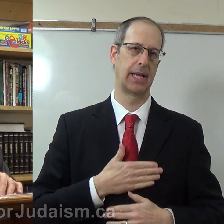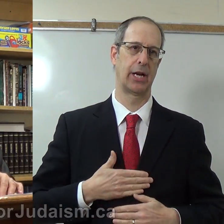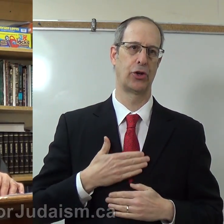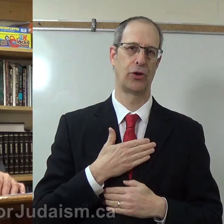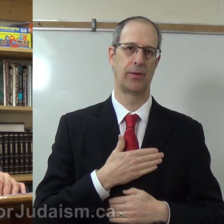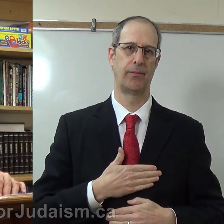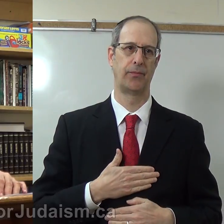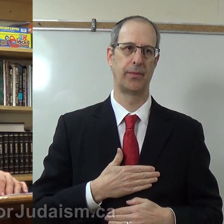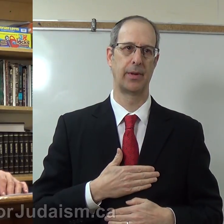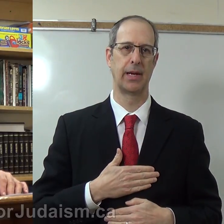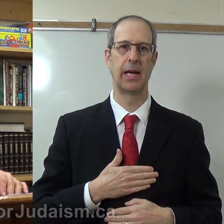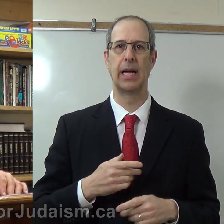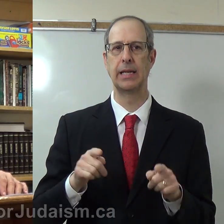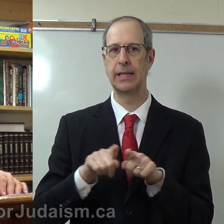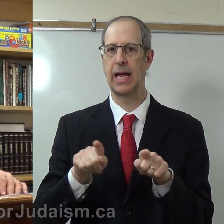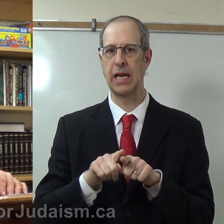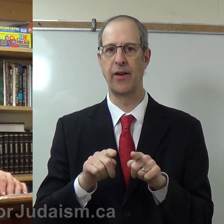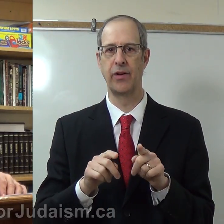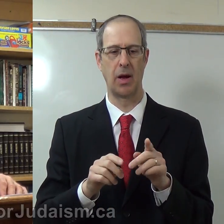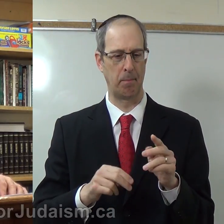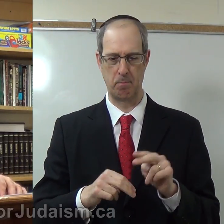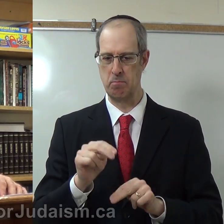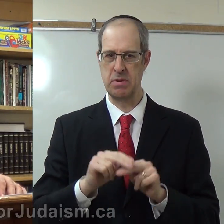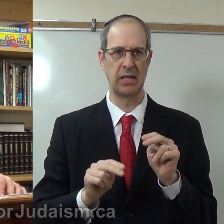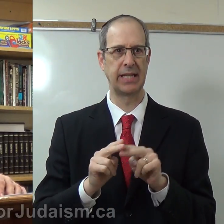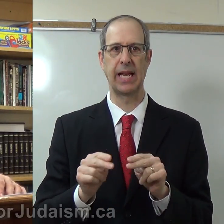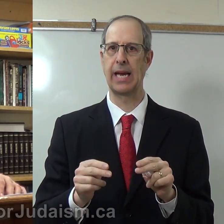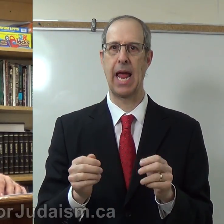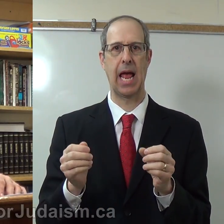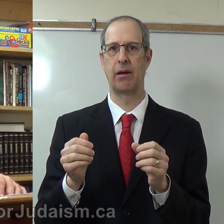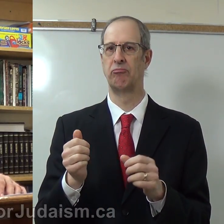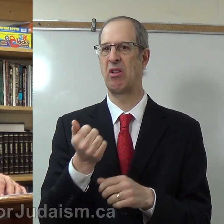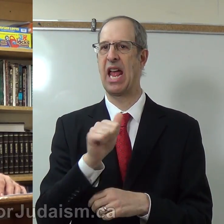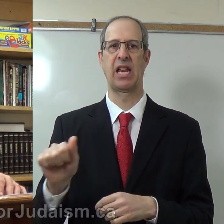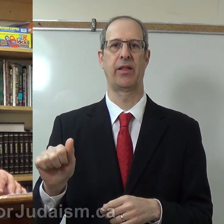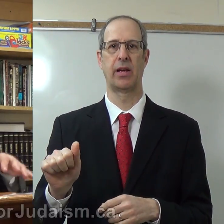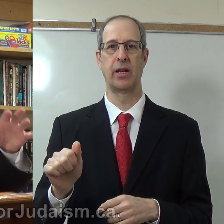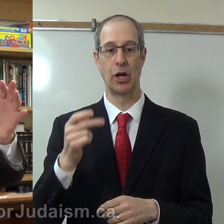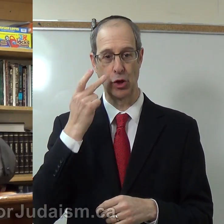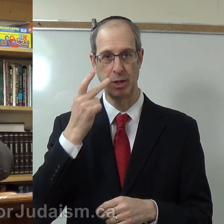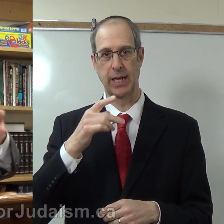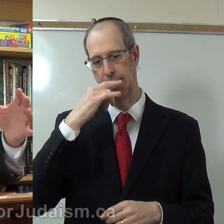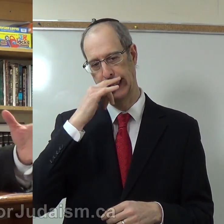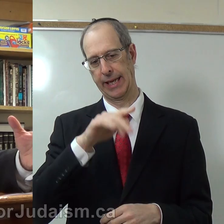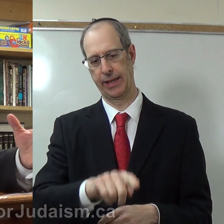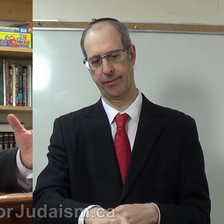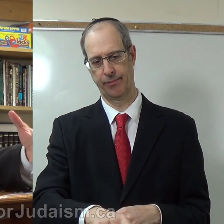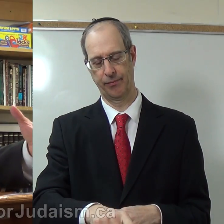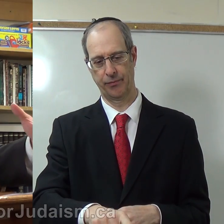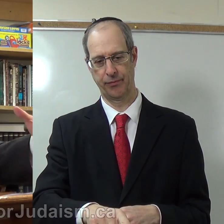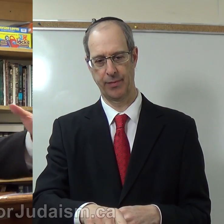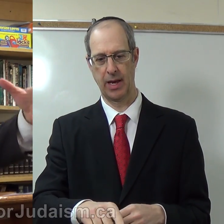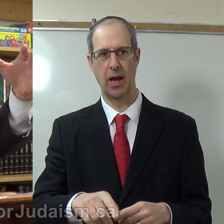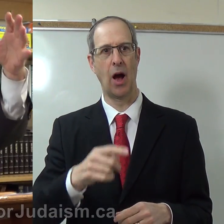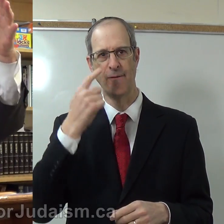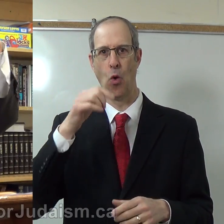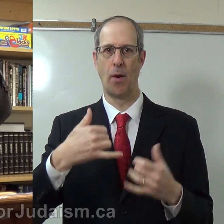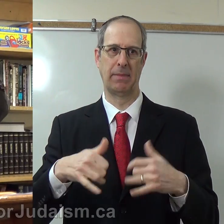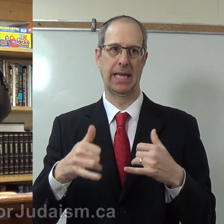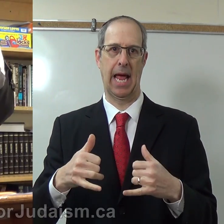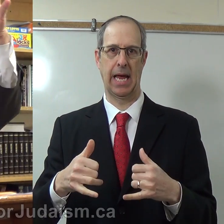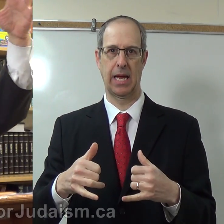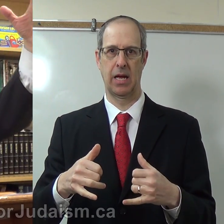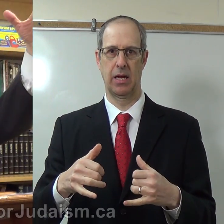It's like building anything. If you see a child that takes some blocks and they